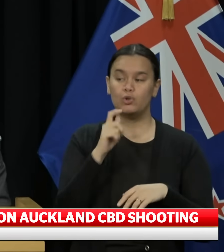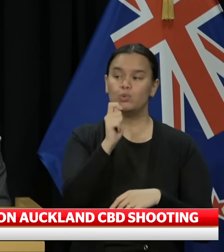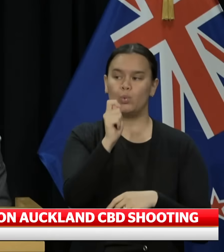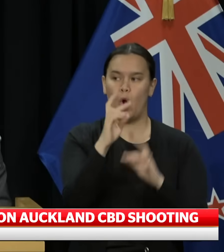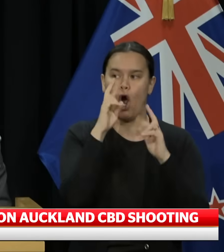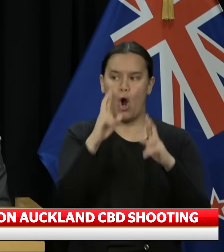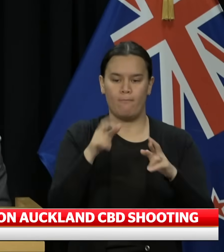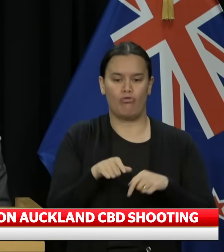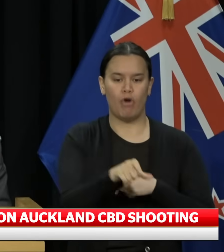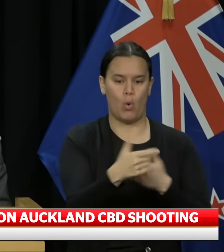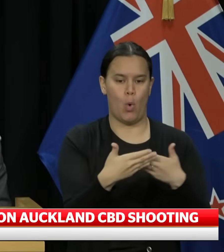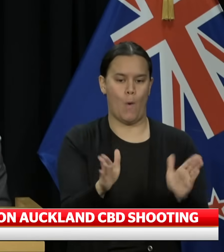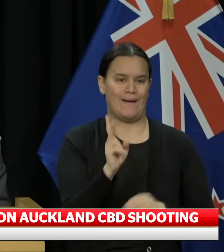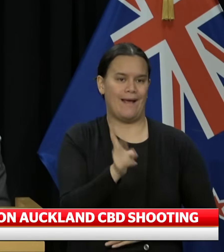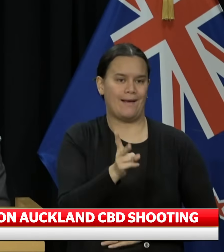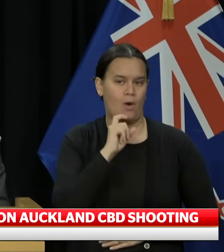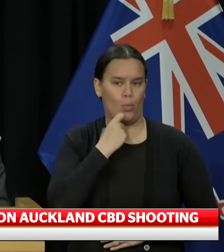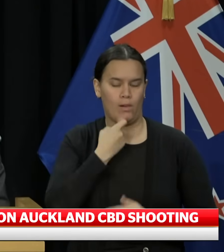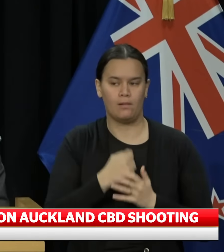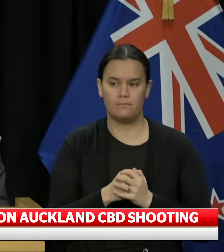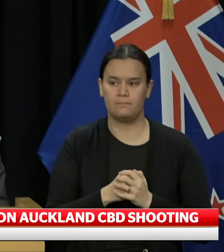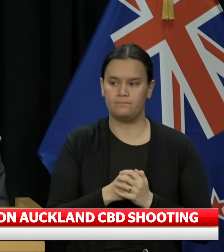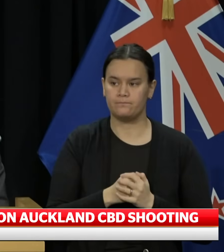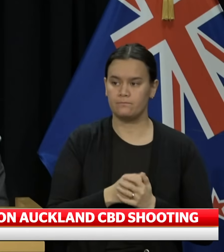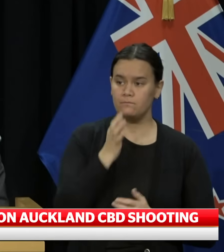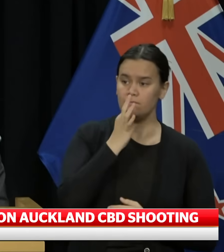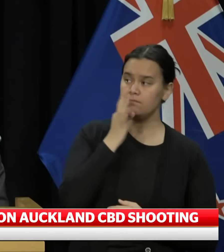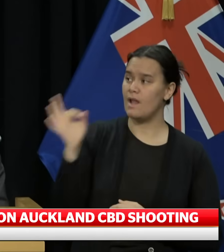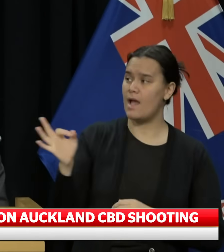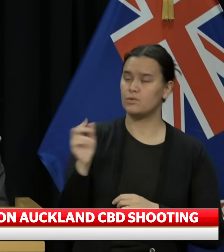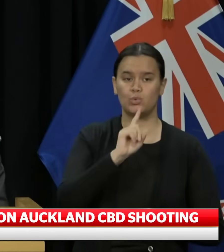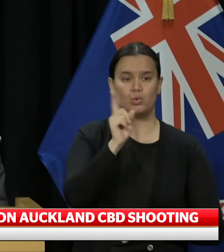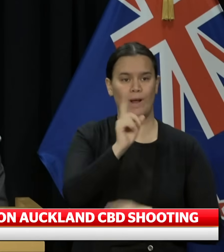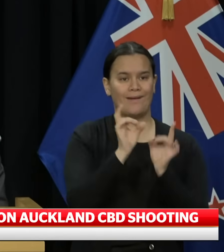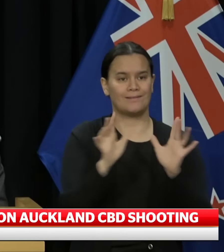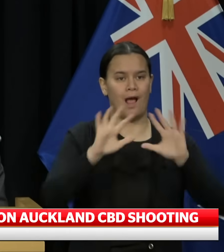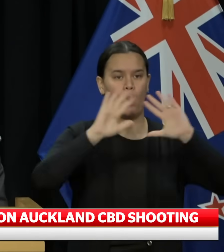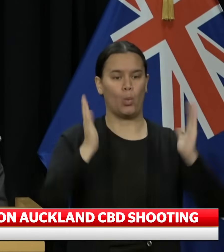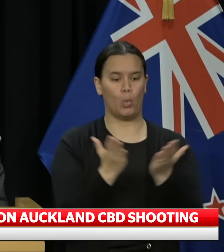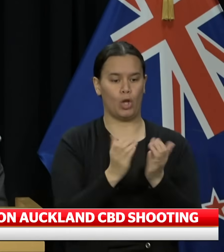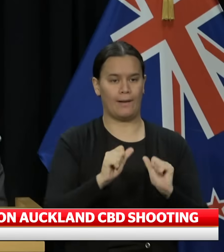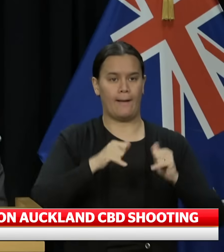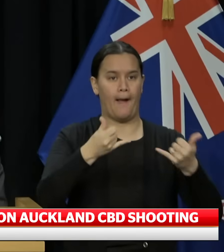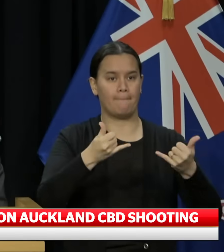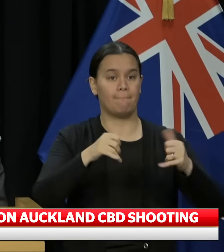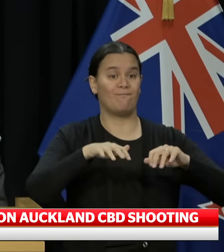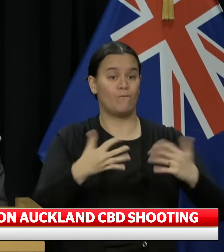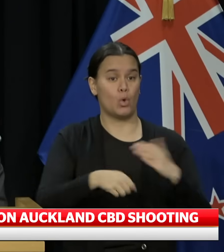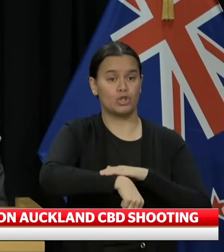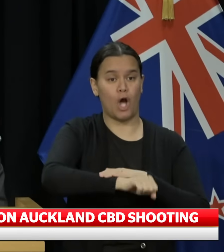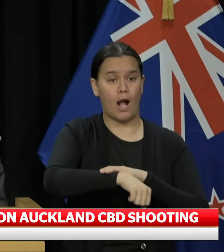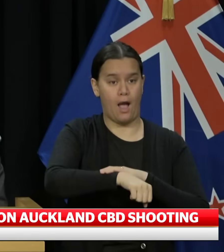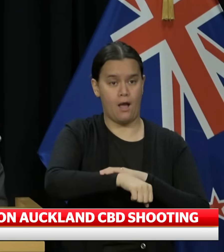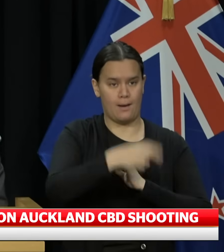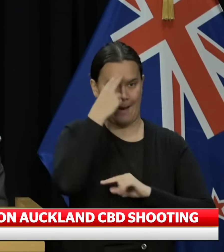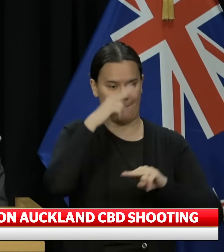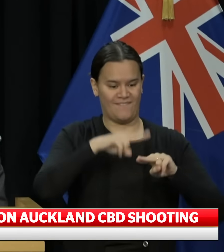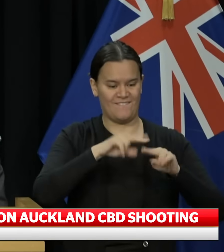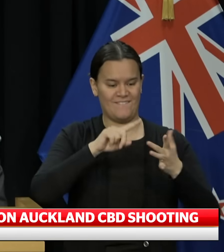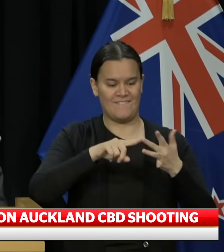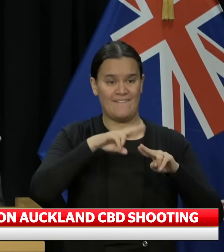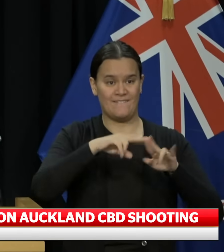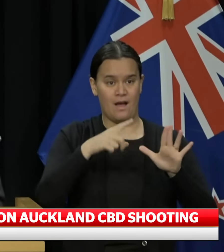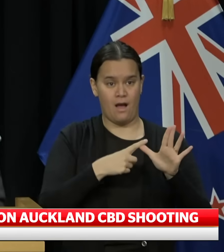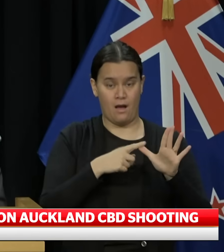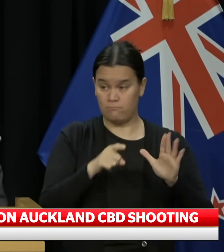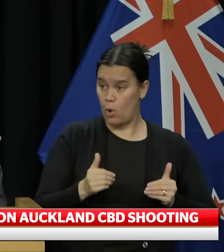removed. Luke. Today's FIFA World Cup events, they're all going to go ahead as per. Yes, they